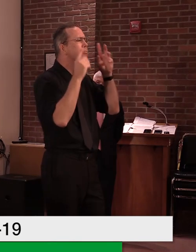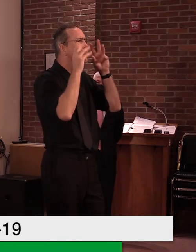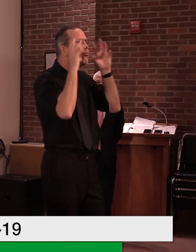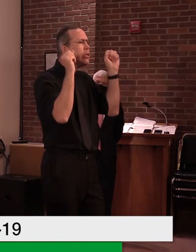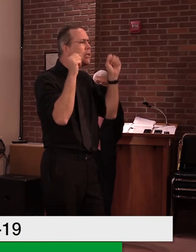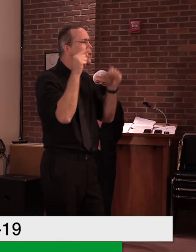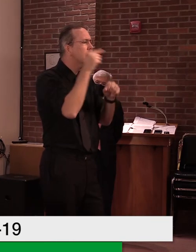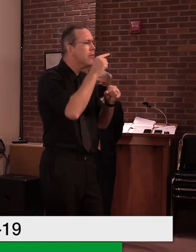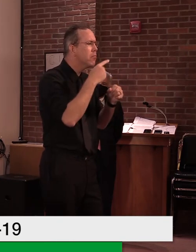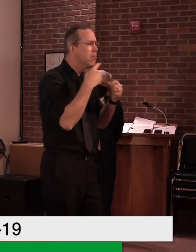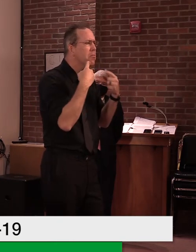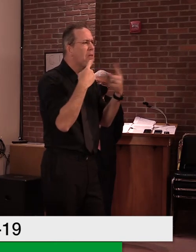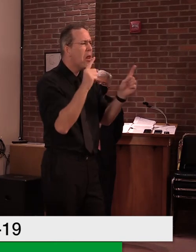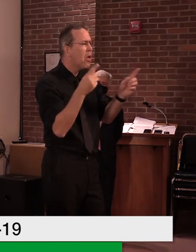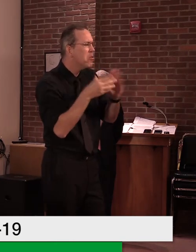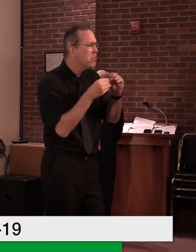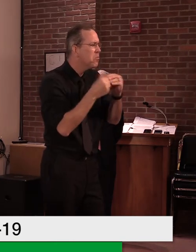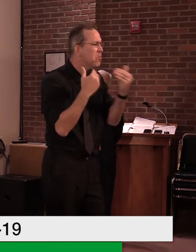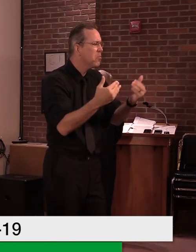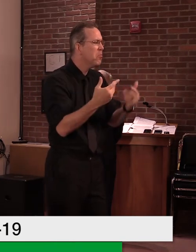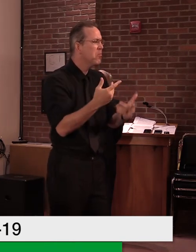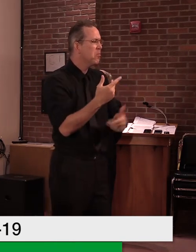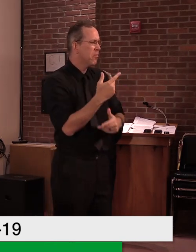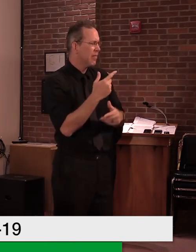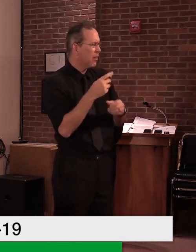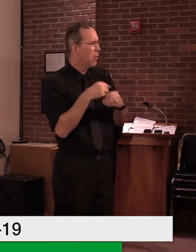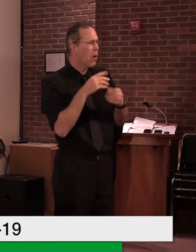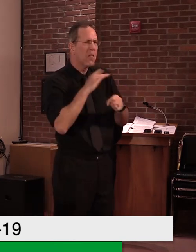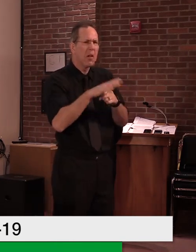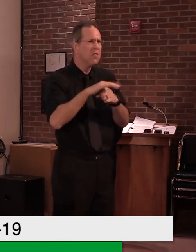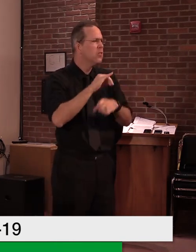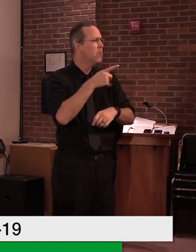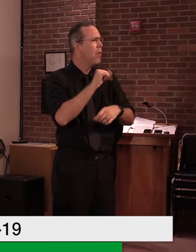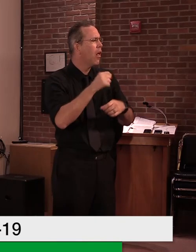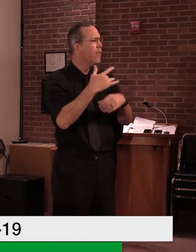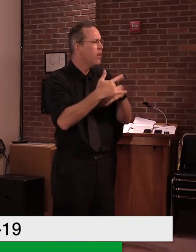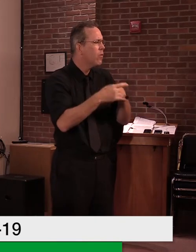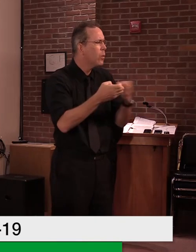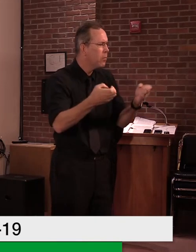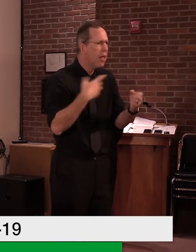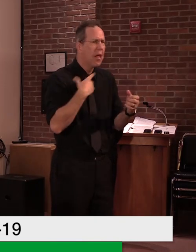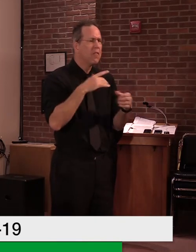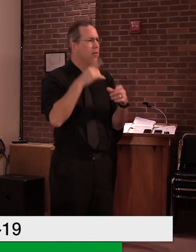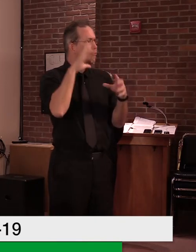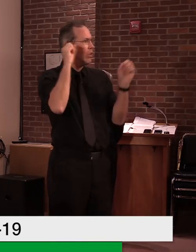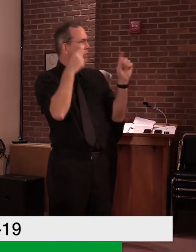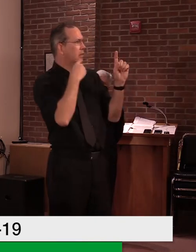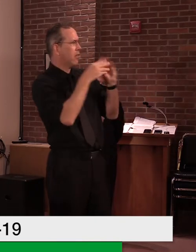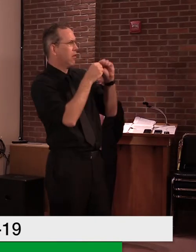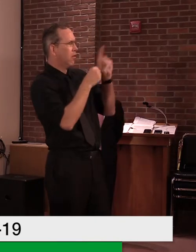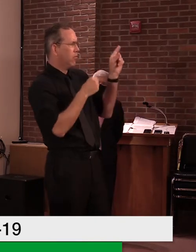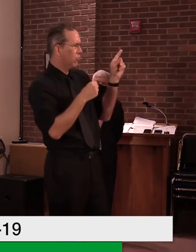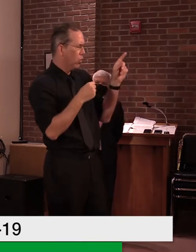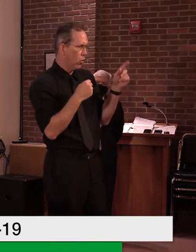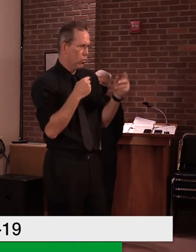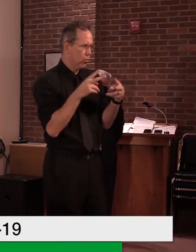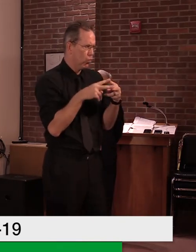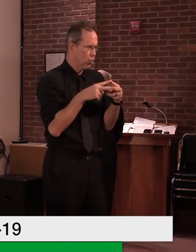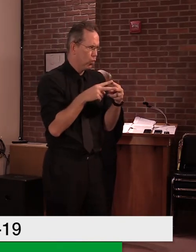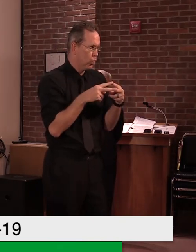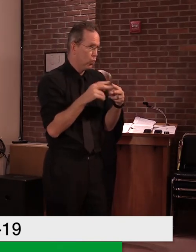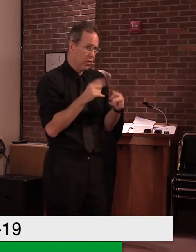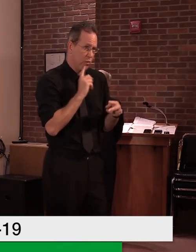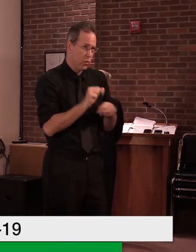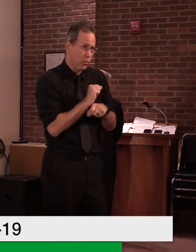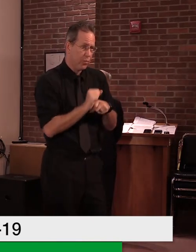that are outstanding right now? And those are my two questions. Well, great. Wilson, I'm going to ask Commissioner Levine to